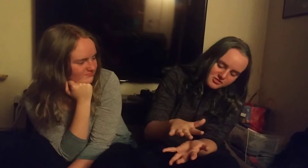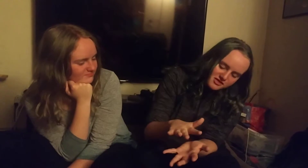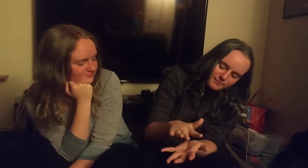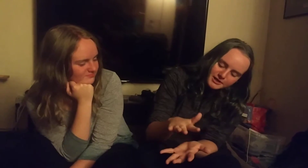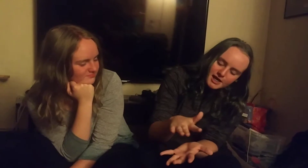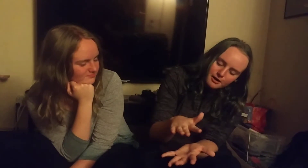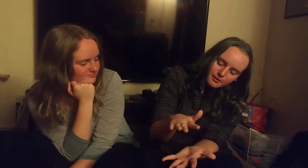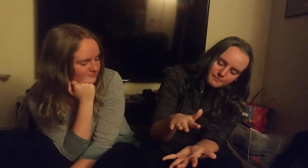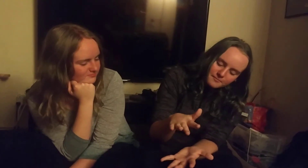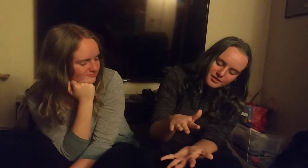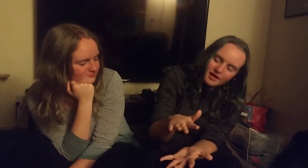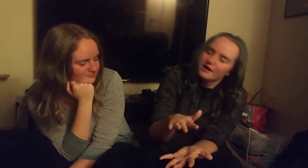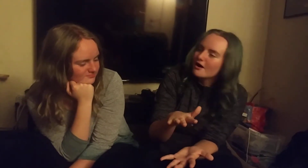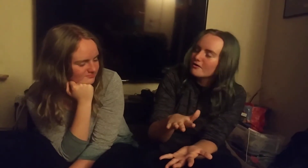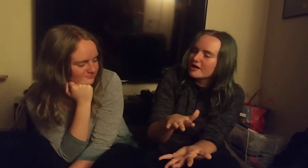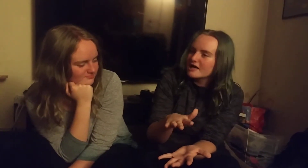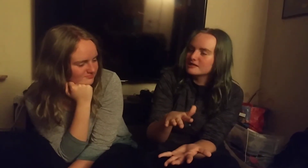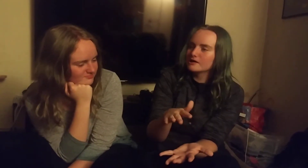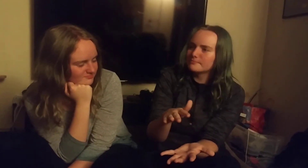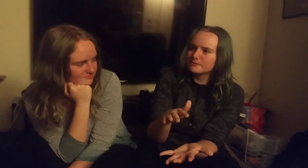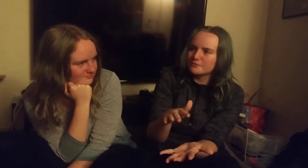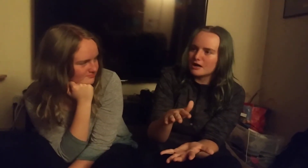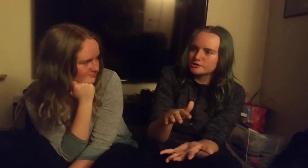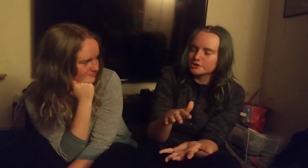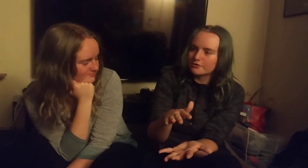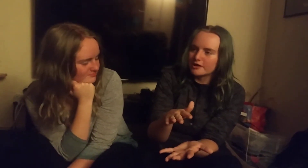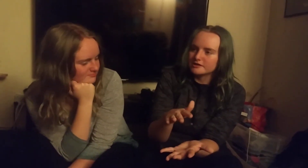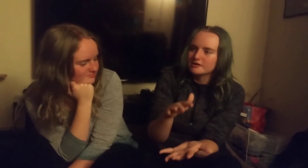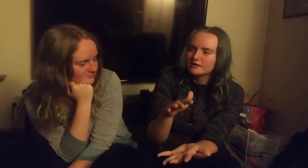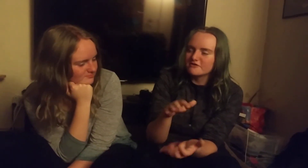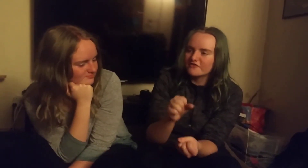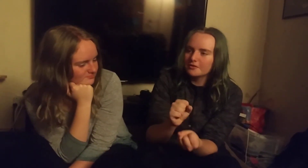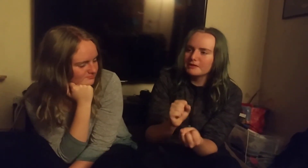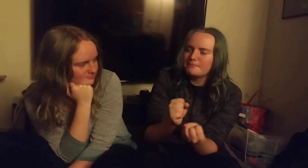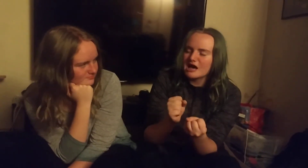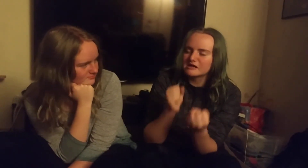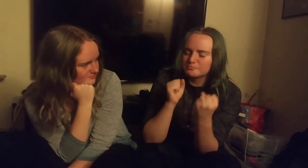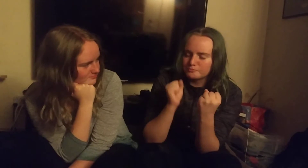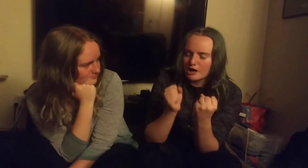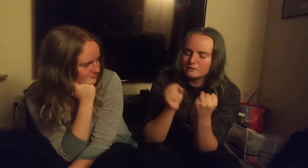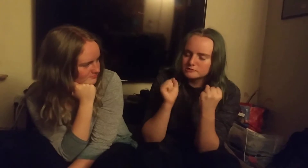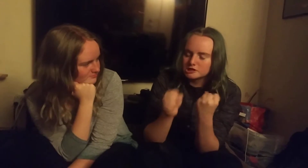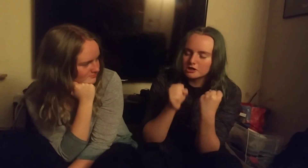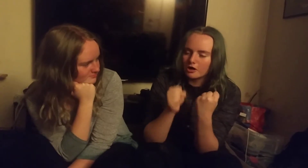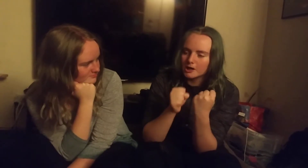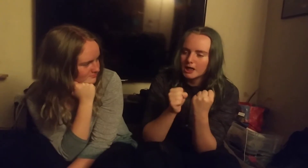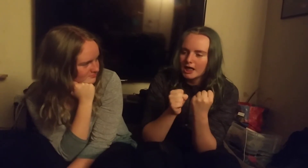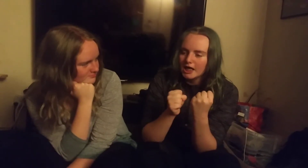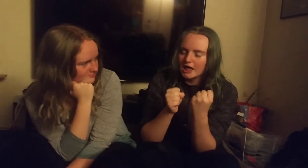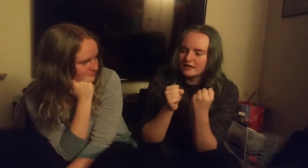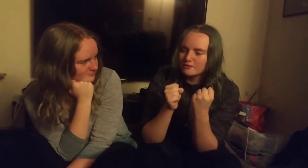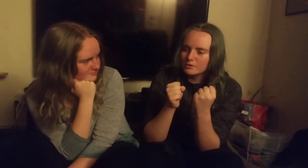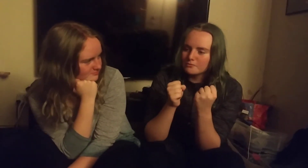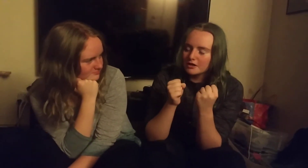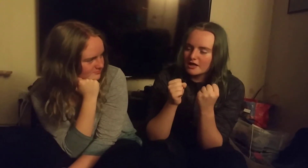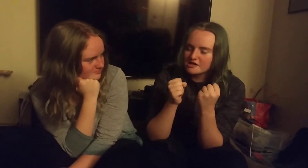up to here. Okay, now we gotta put the brown sugar in. The firmly packed brown sugar. And then we realize we need